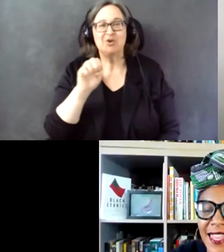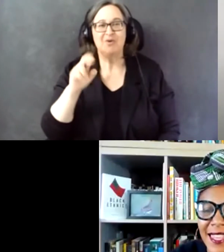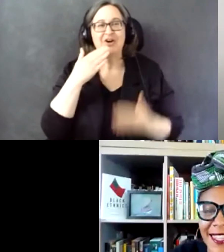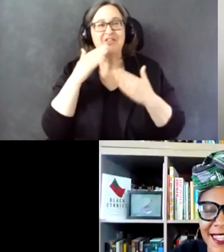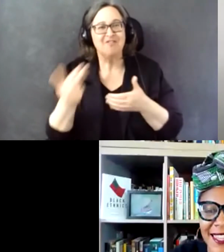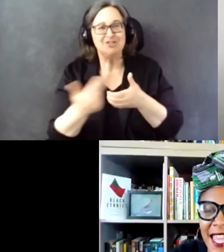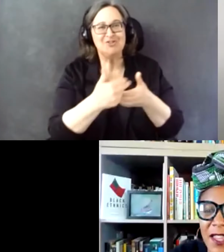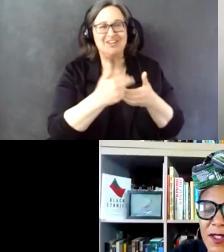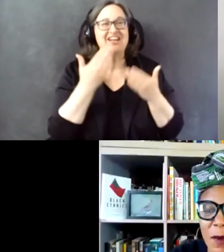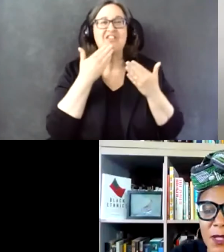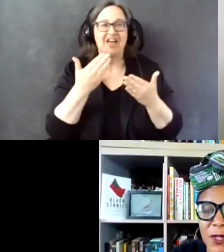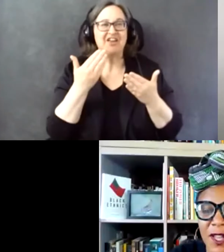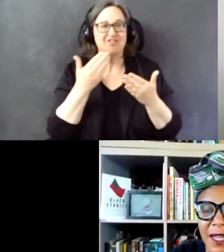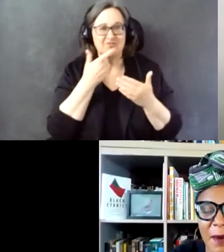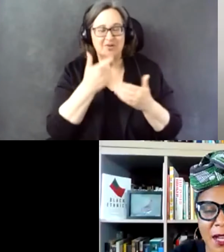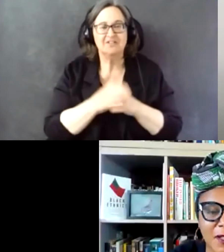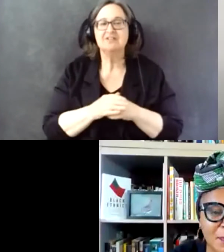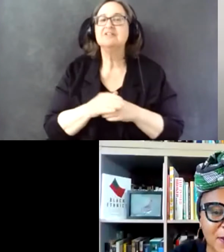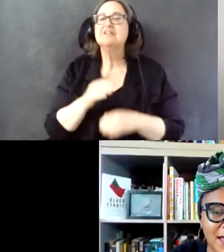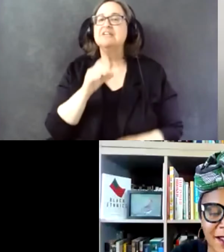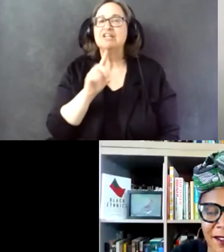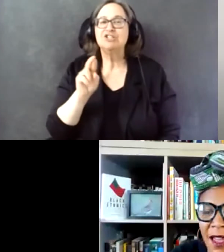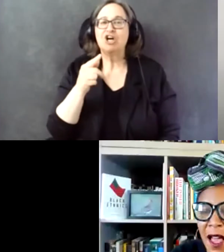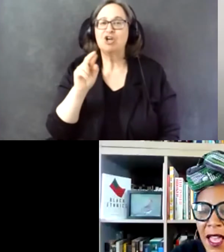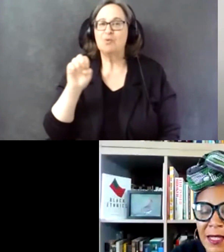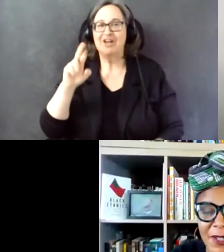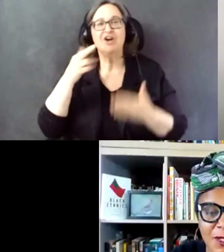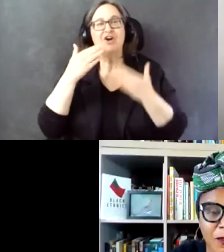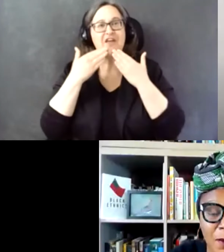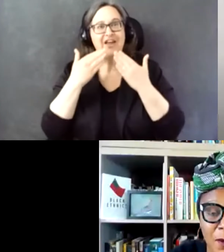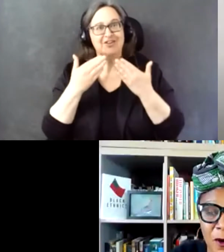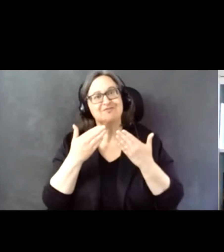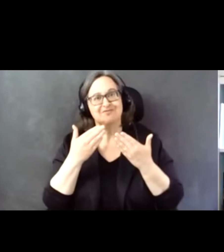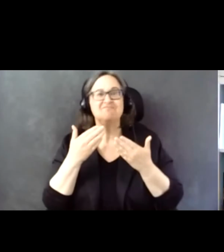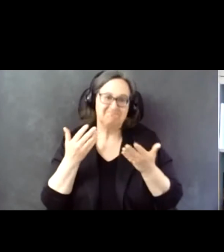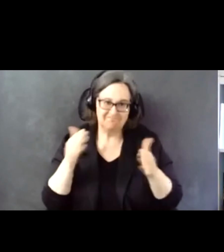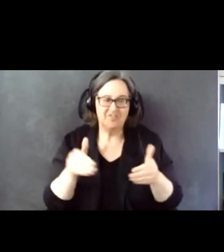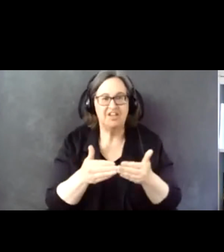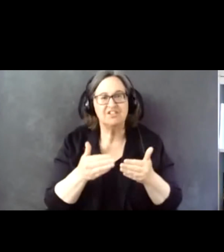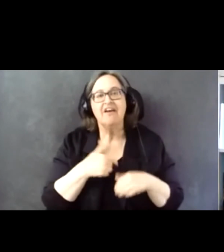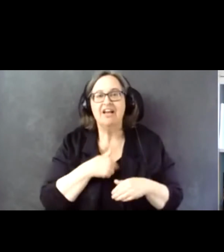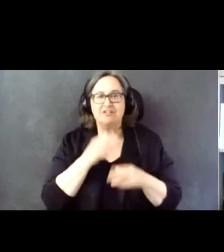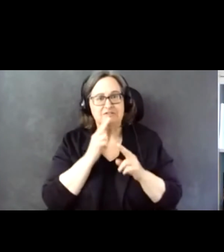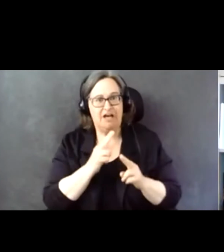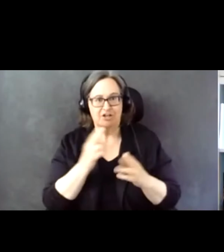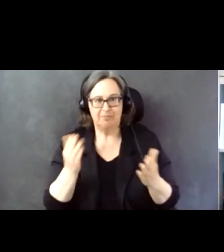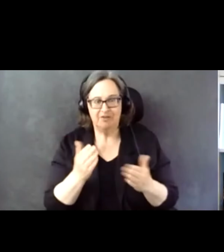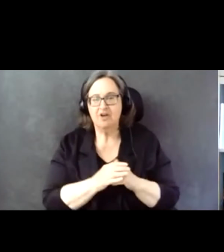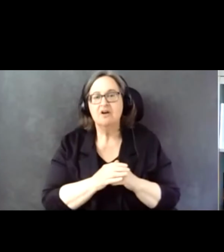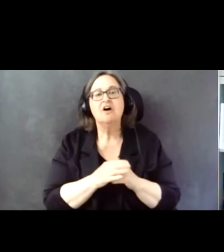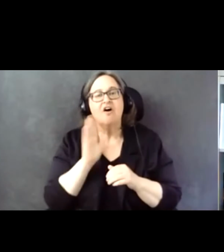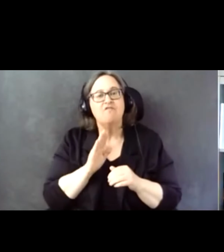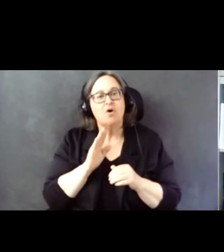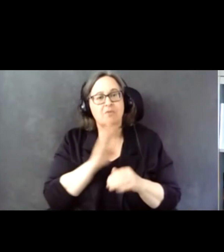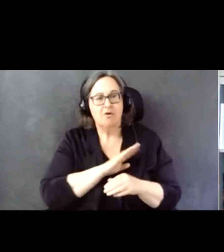leading us in this thank you so much michelle and i'm honored to be here especially as a former board member of hsc you are doing some amazing work